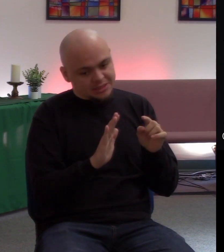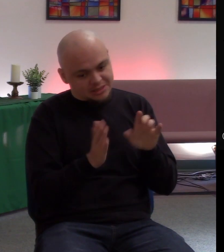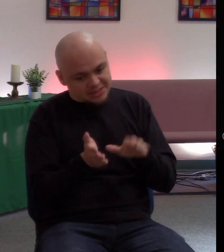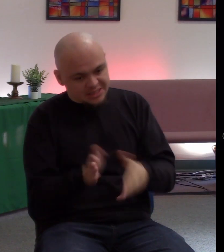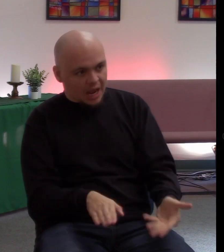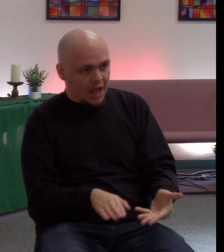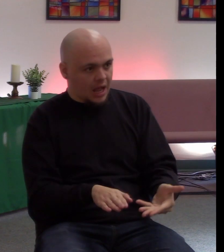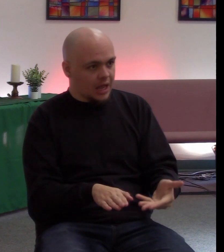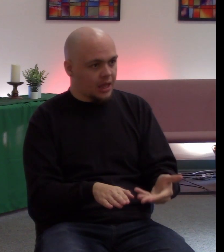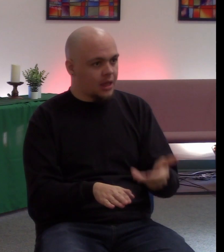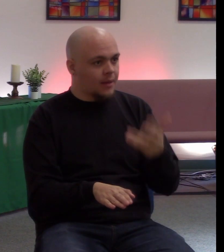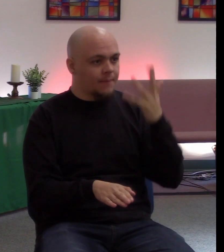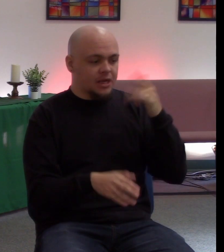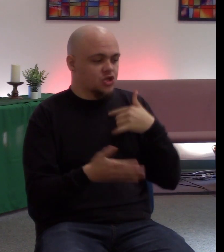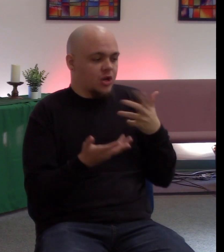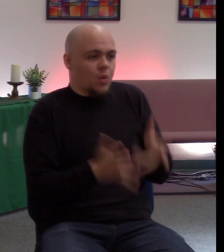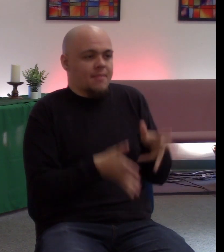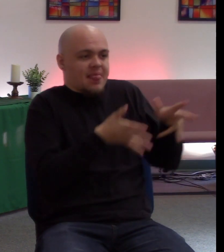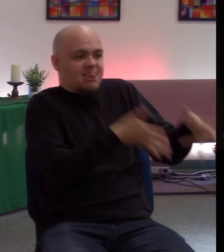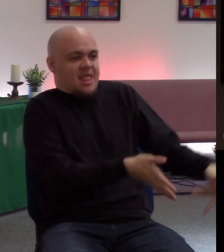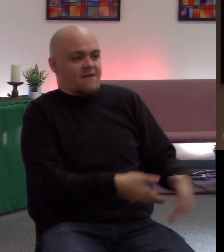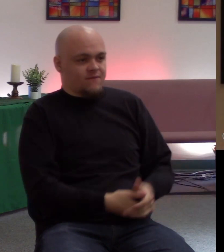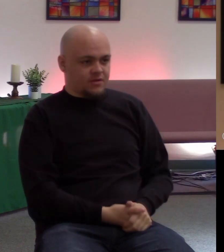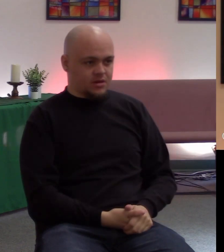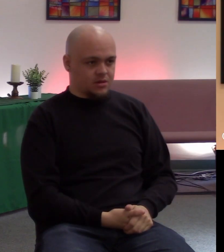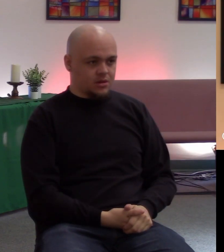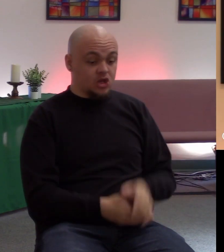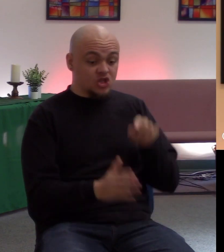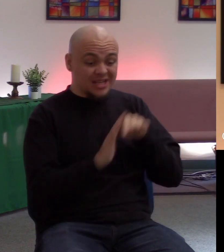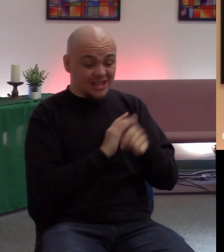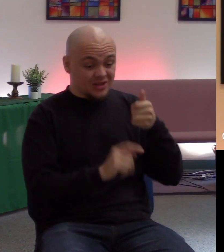rapture. Suicide. Out of fear.